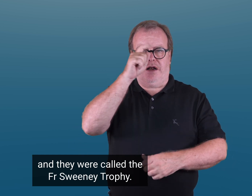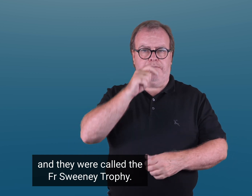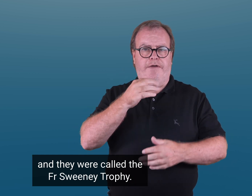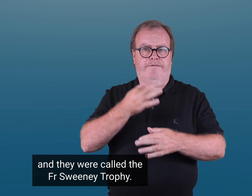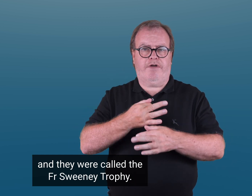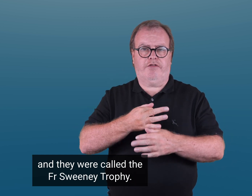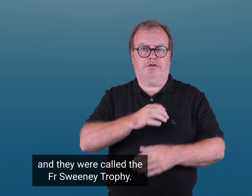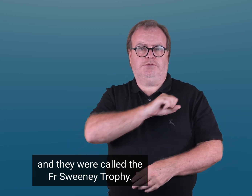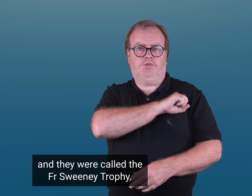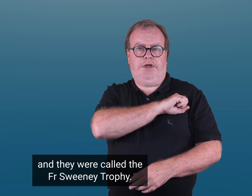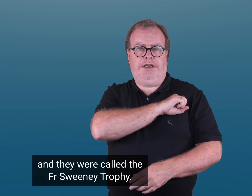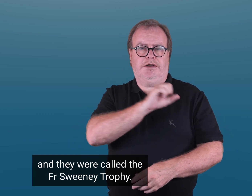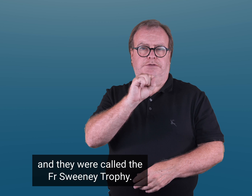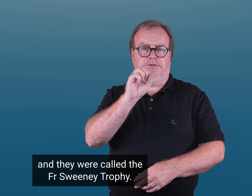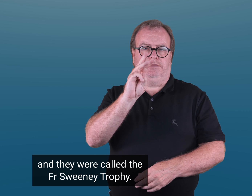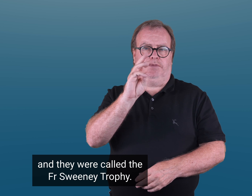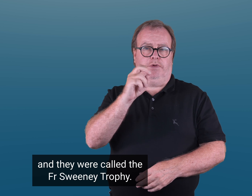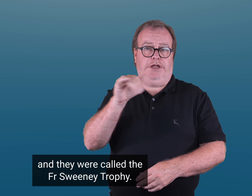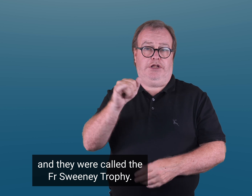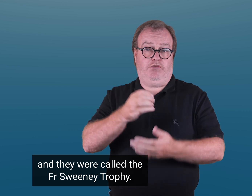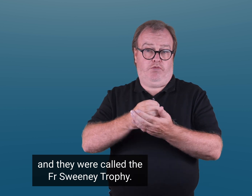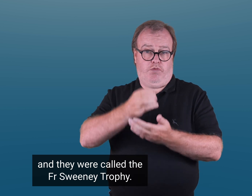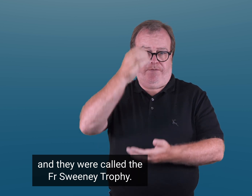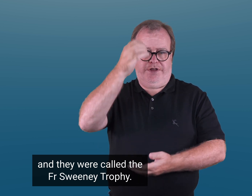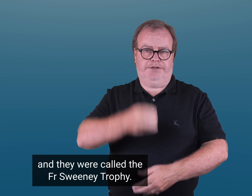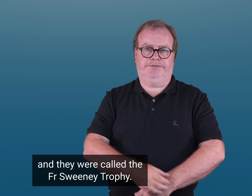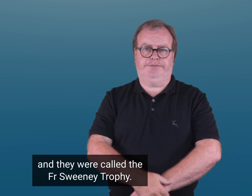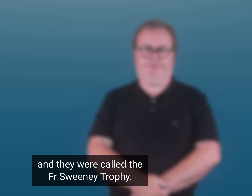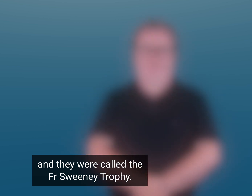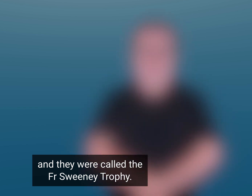and they were referred to as the Father Sweeney Trophy.